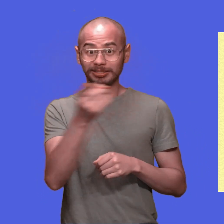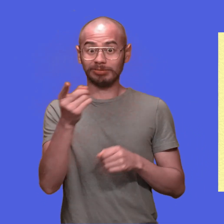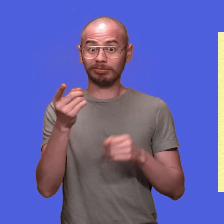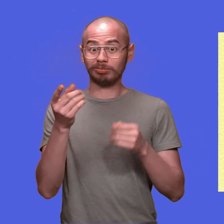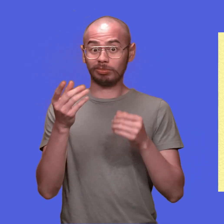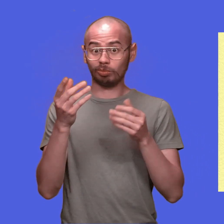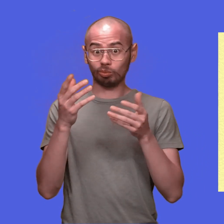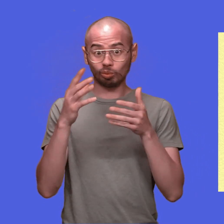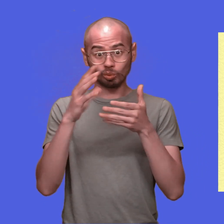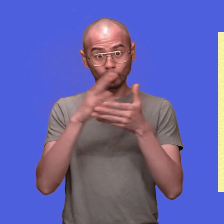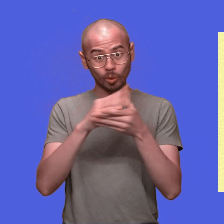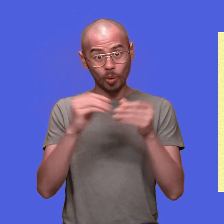Image 7.